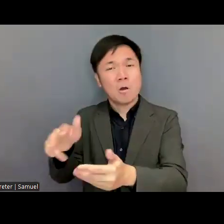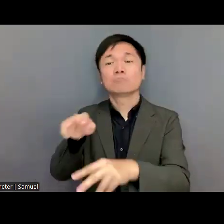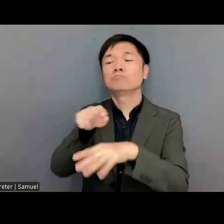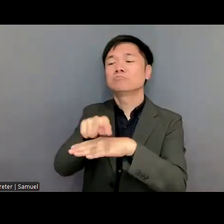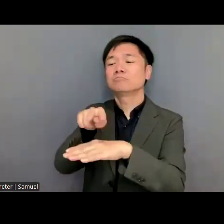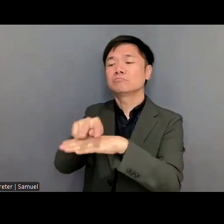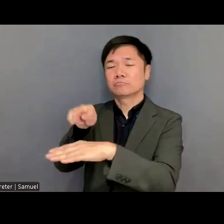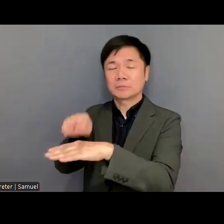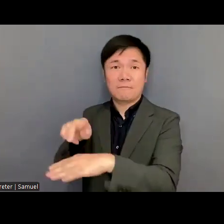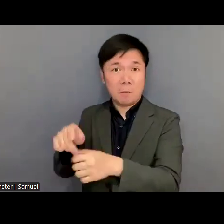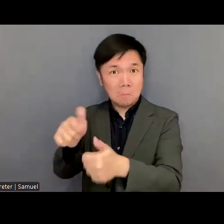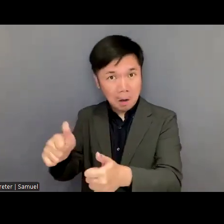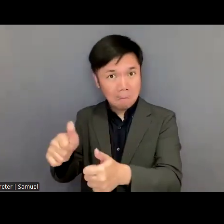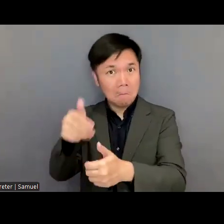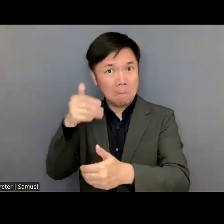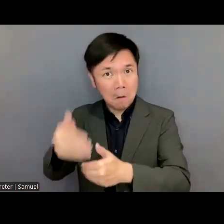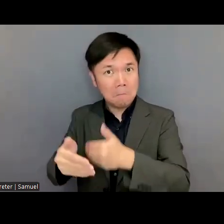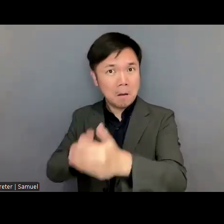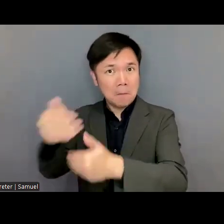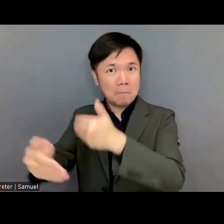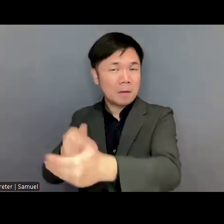and implementation of the commitment.